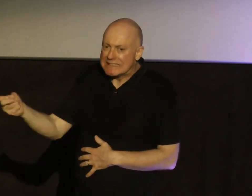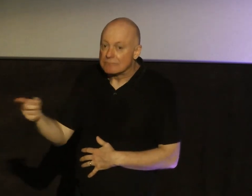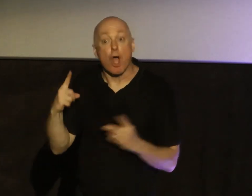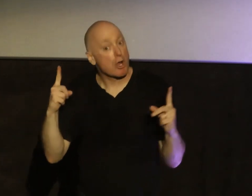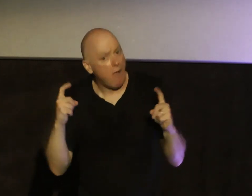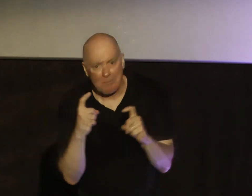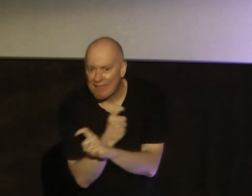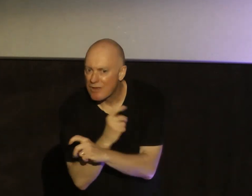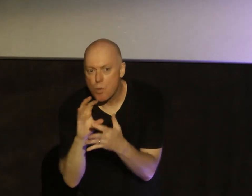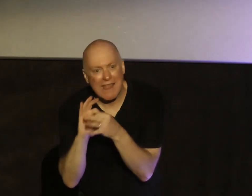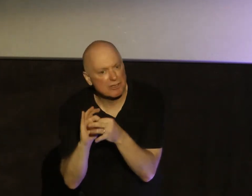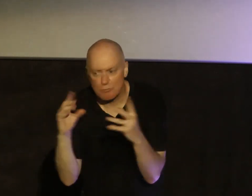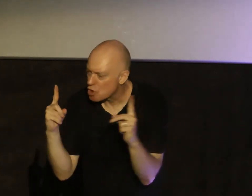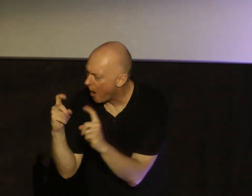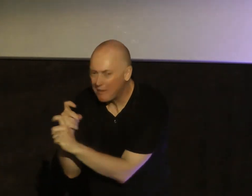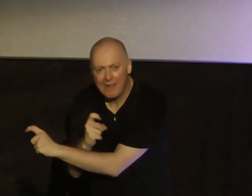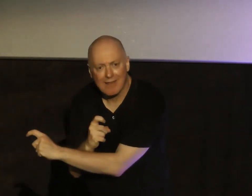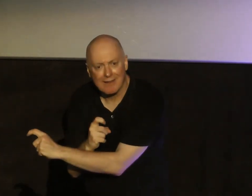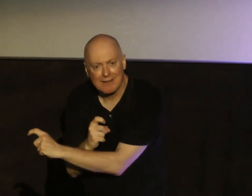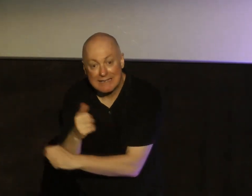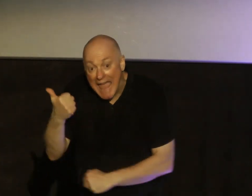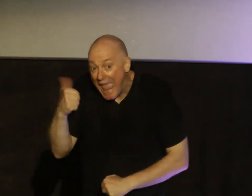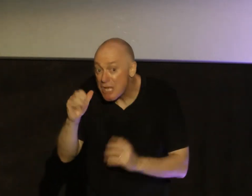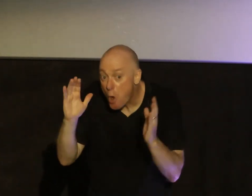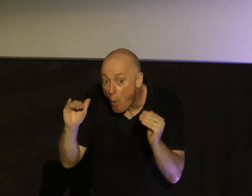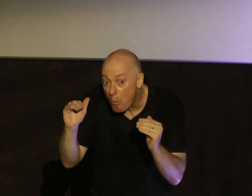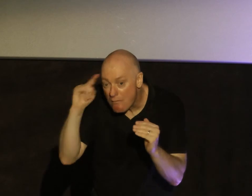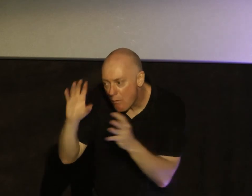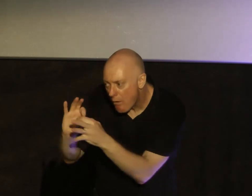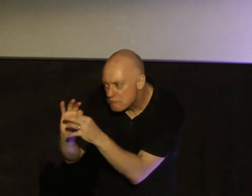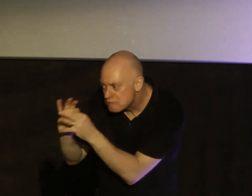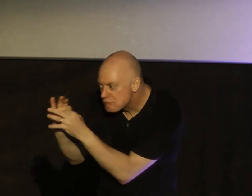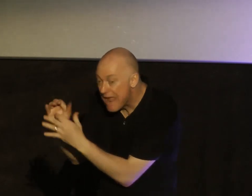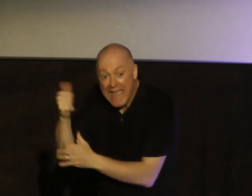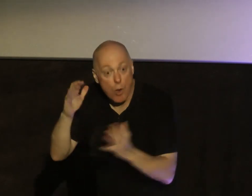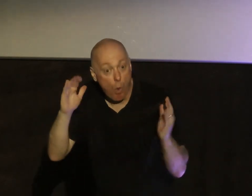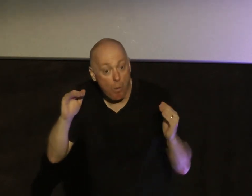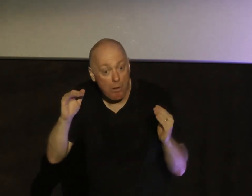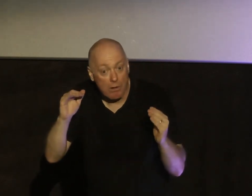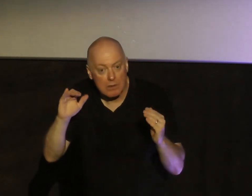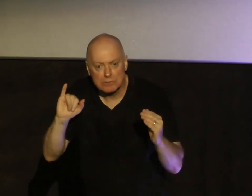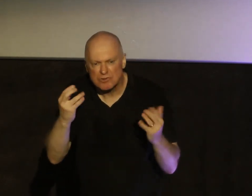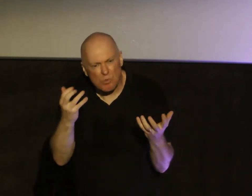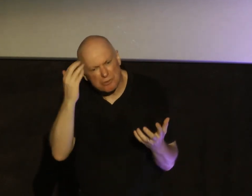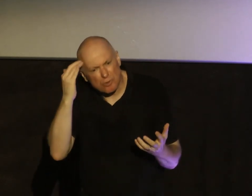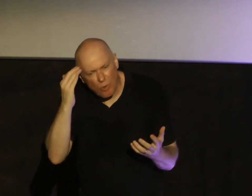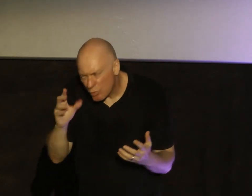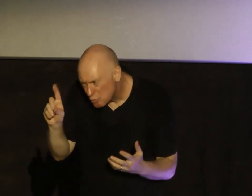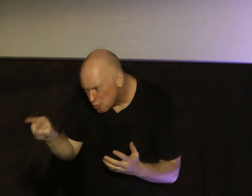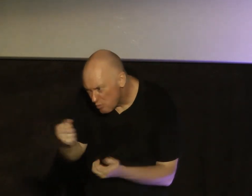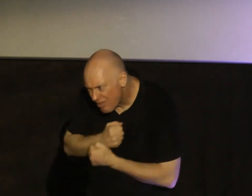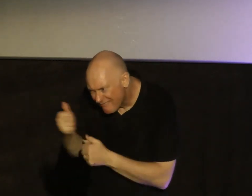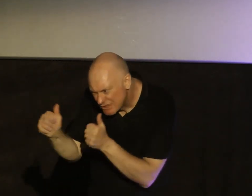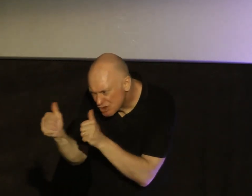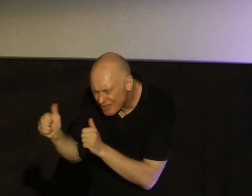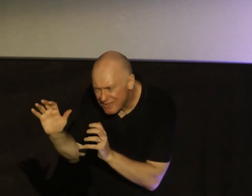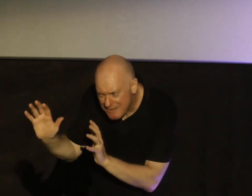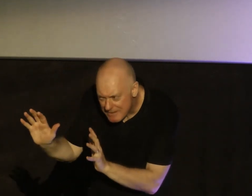complicated. Is there any hope for it? But Joseph wants to know if they love one another. In